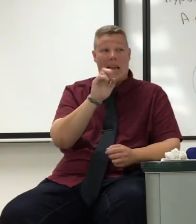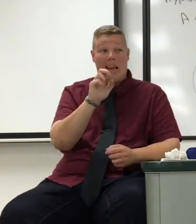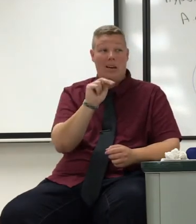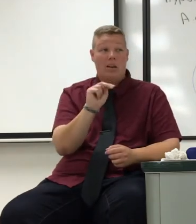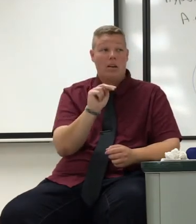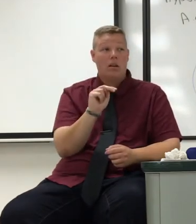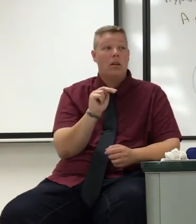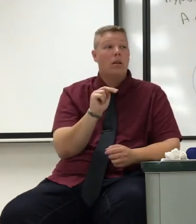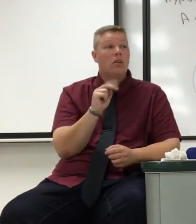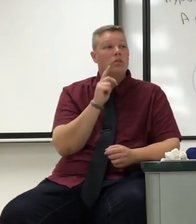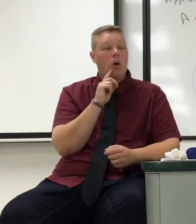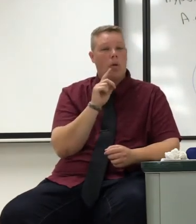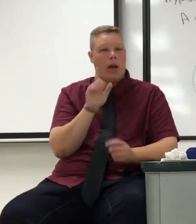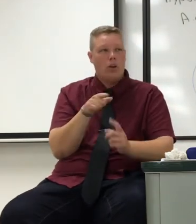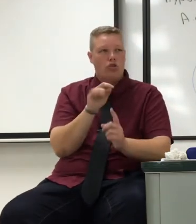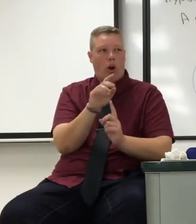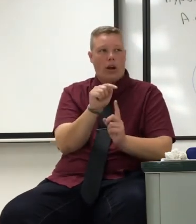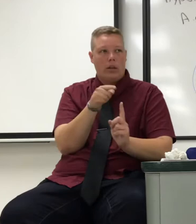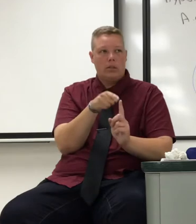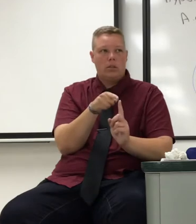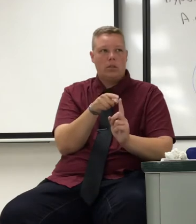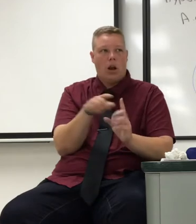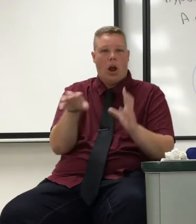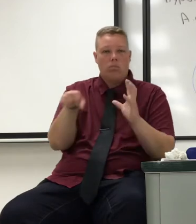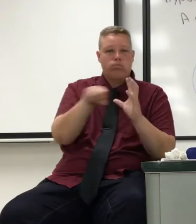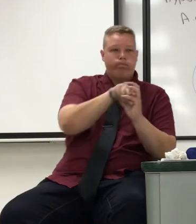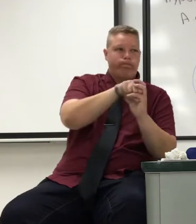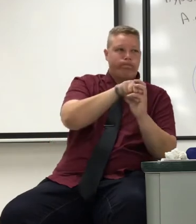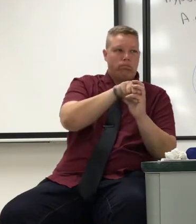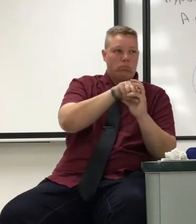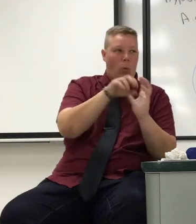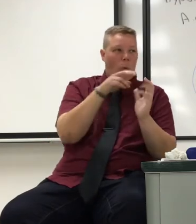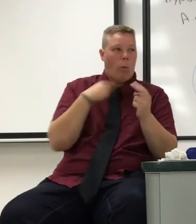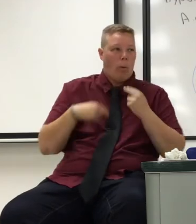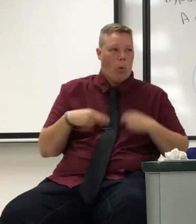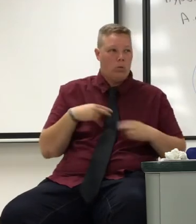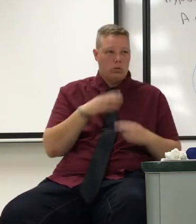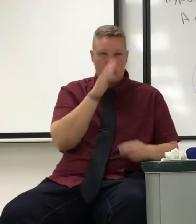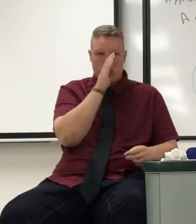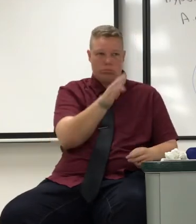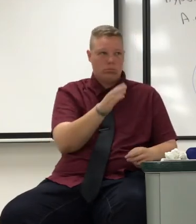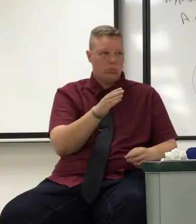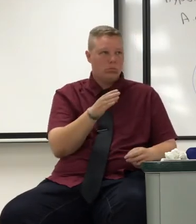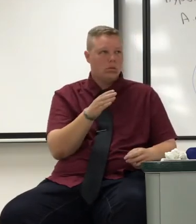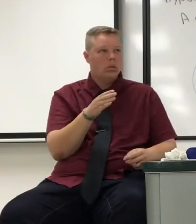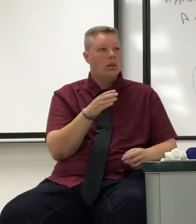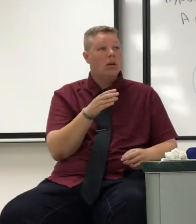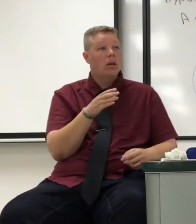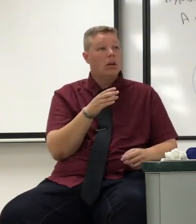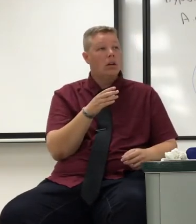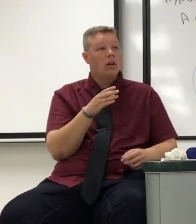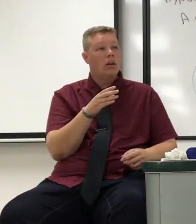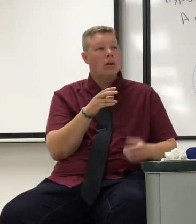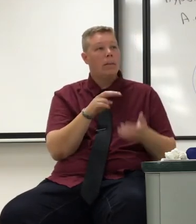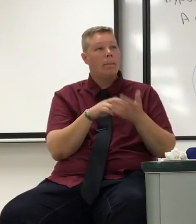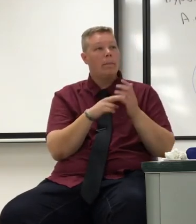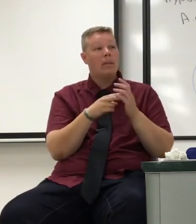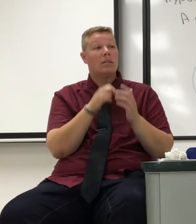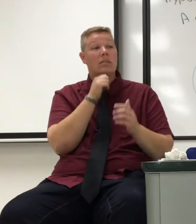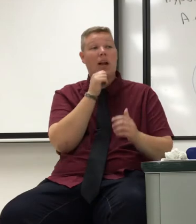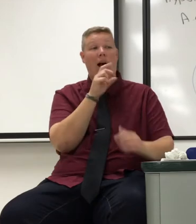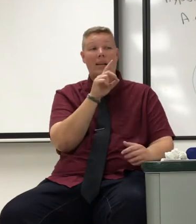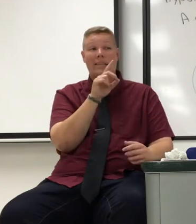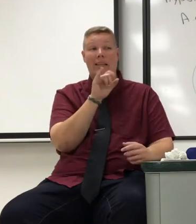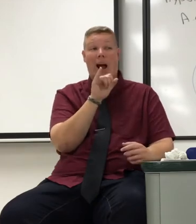cell receives its hormone straight shot, they have been undiluted by